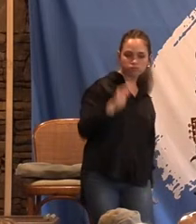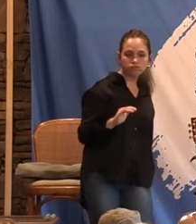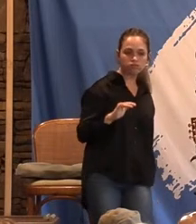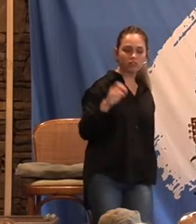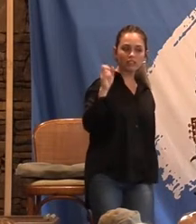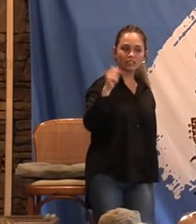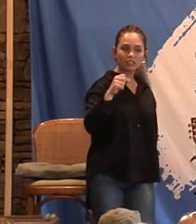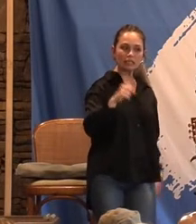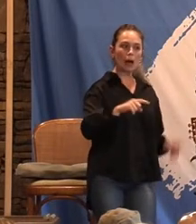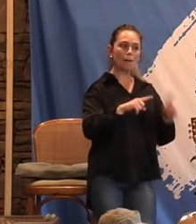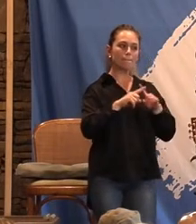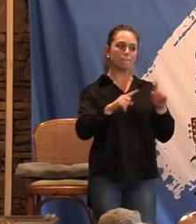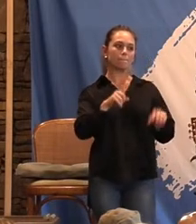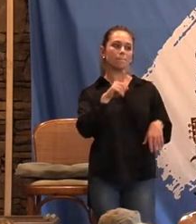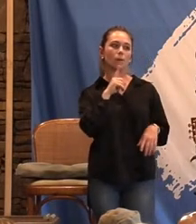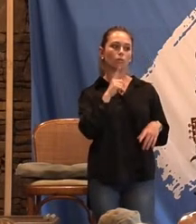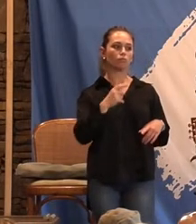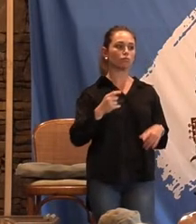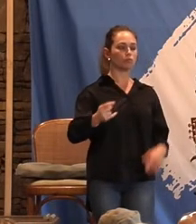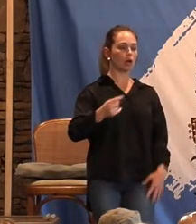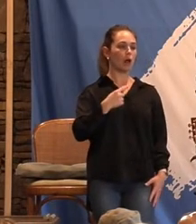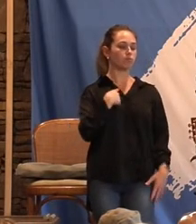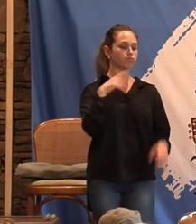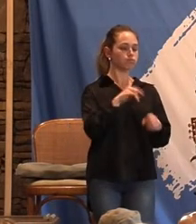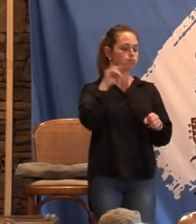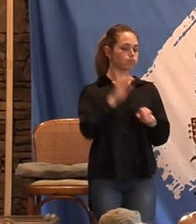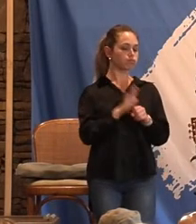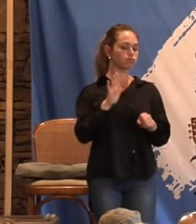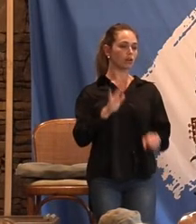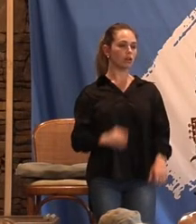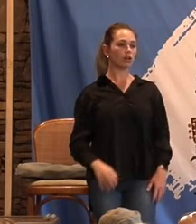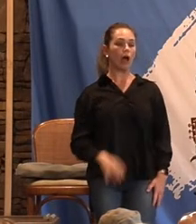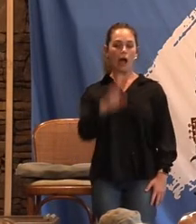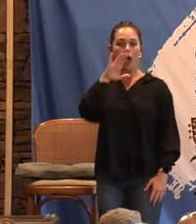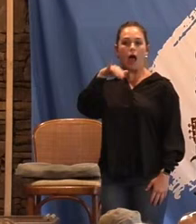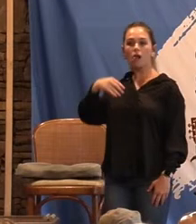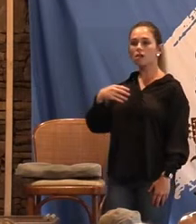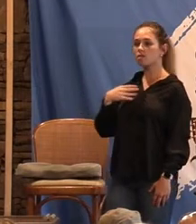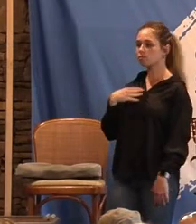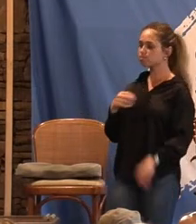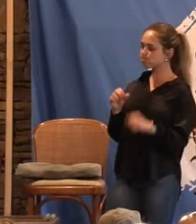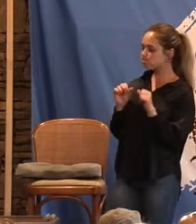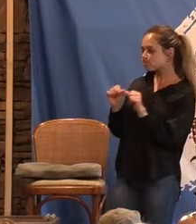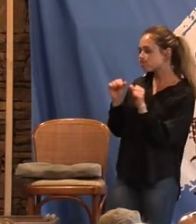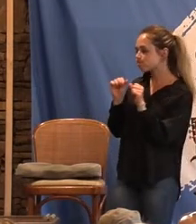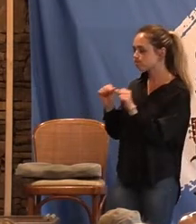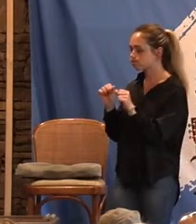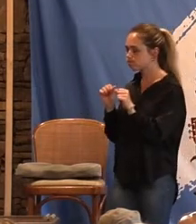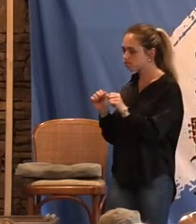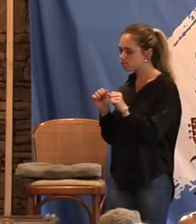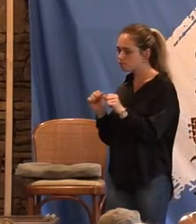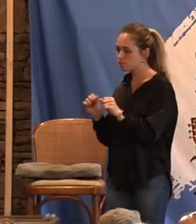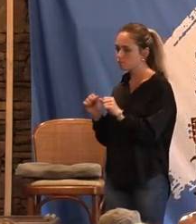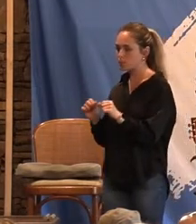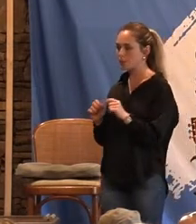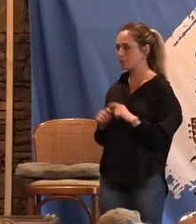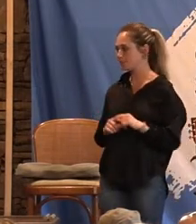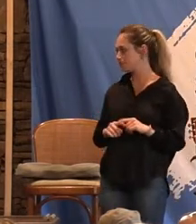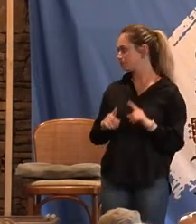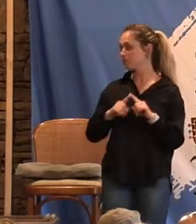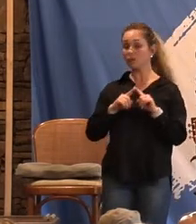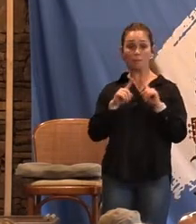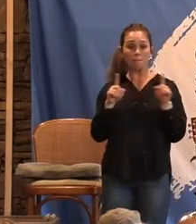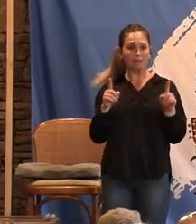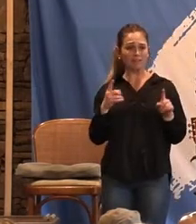but I can really make up a fuss. The elephant kept on talking mess to Miss Nana, but Miss